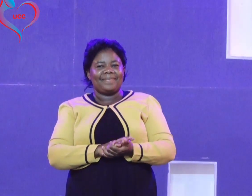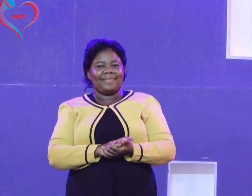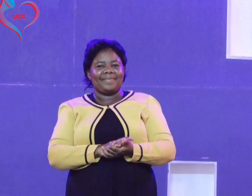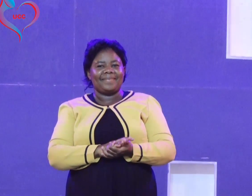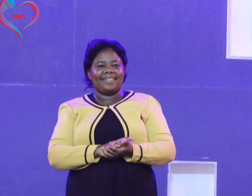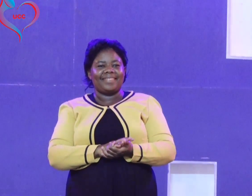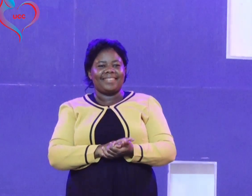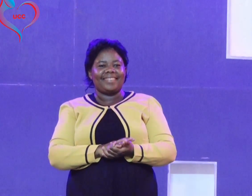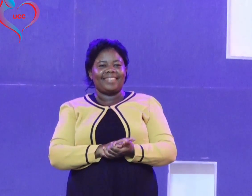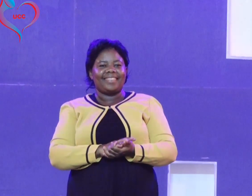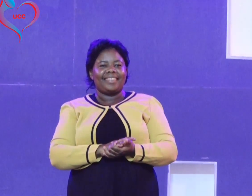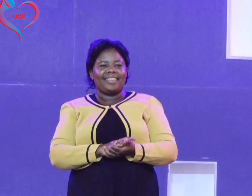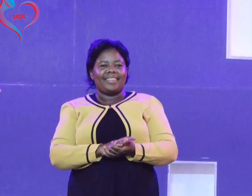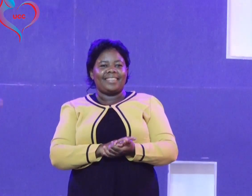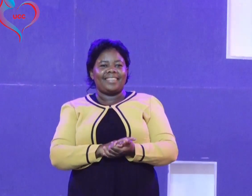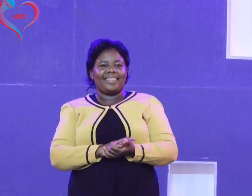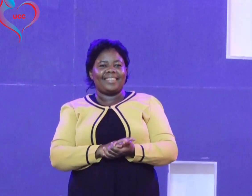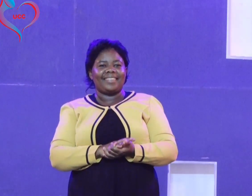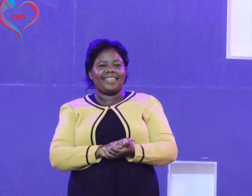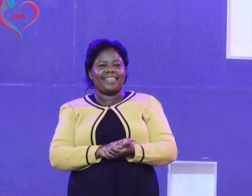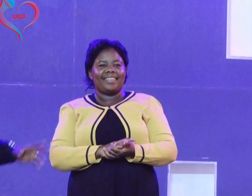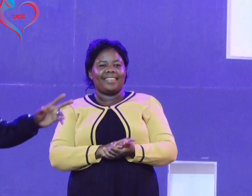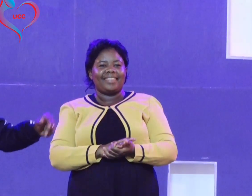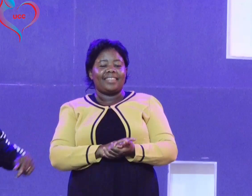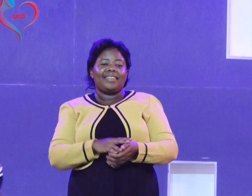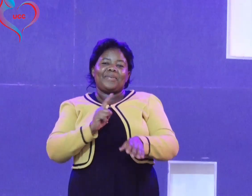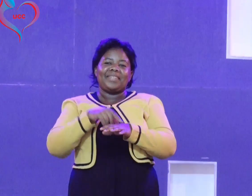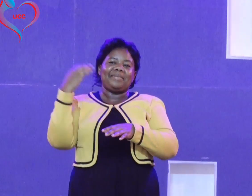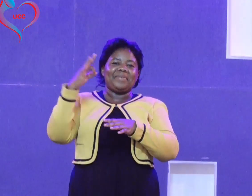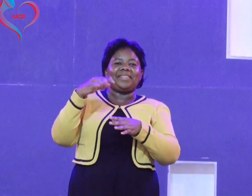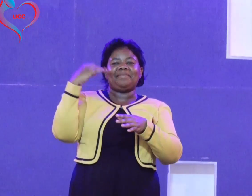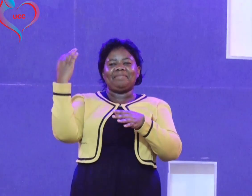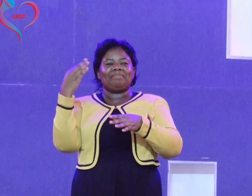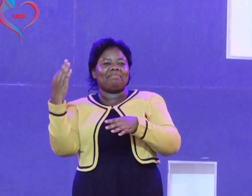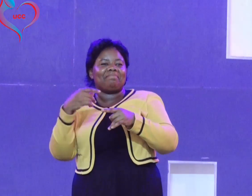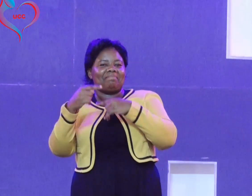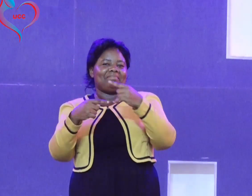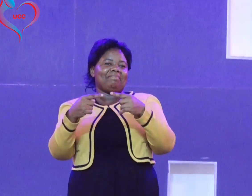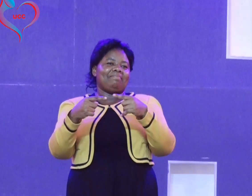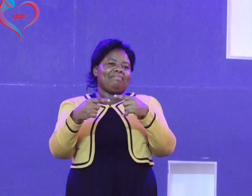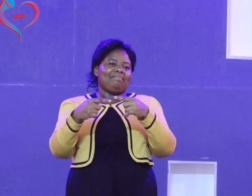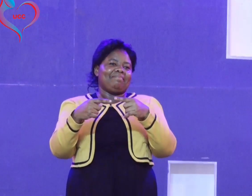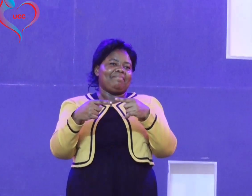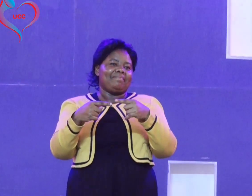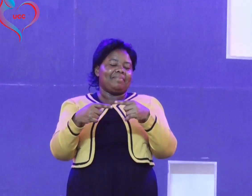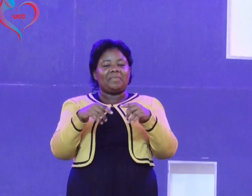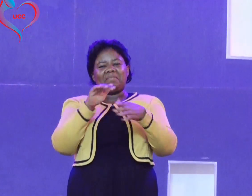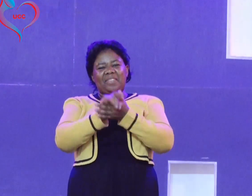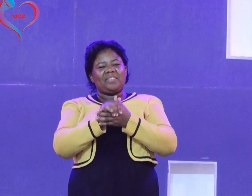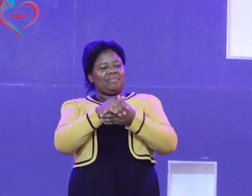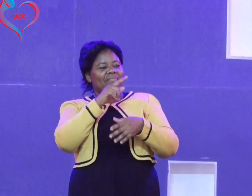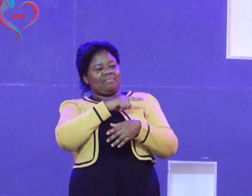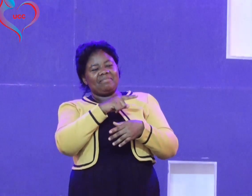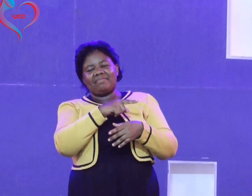ujisaba. I come to church when the preacher is preaching. Obo mbuza,